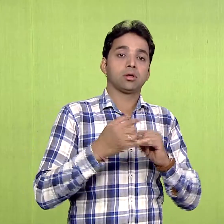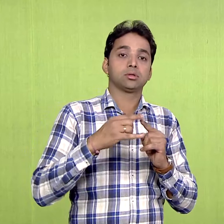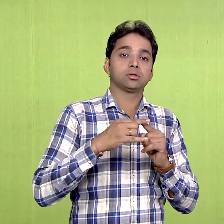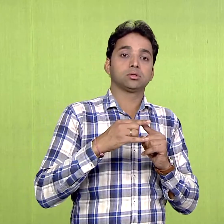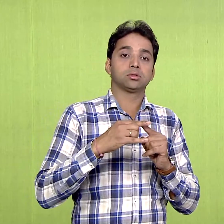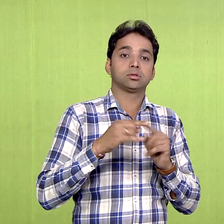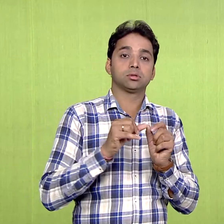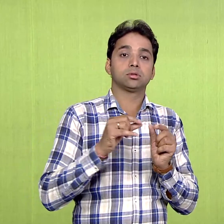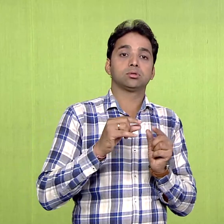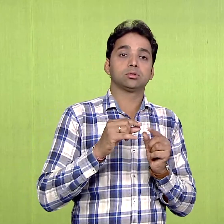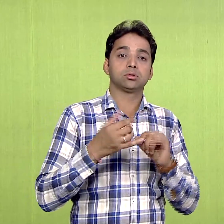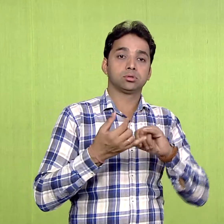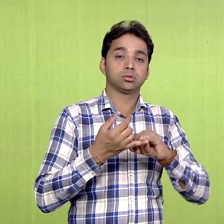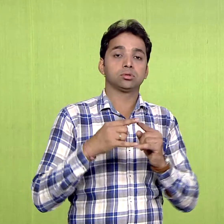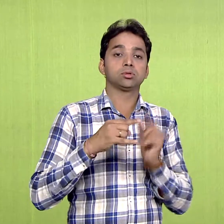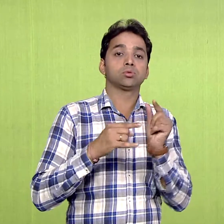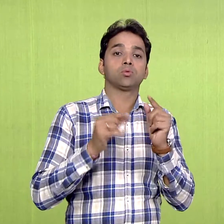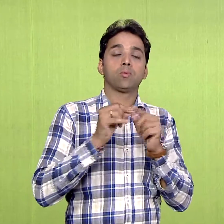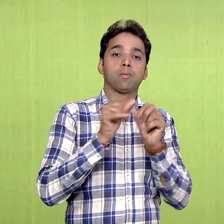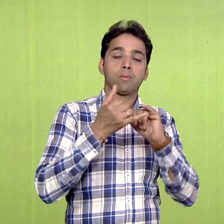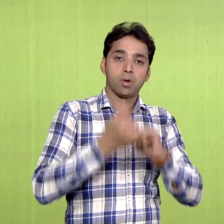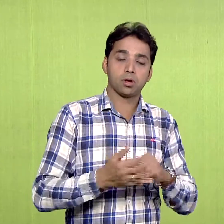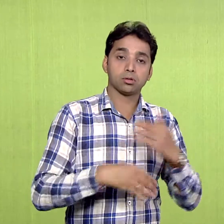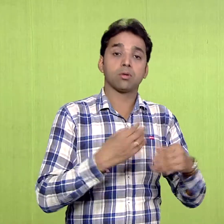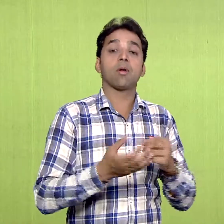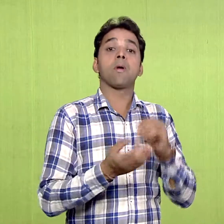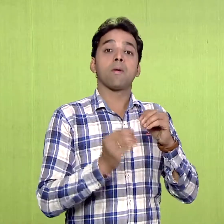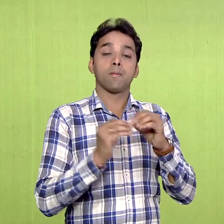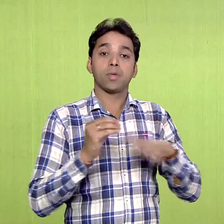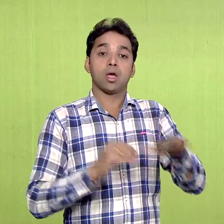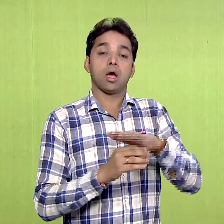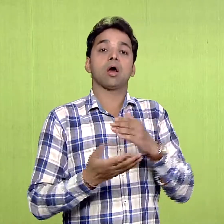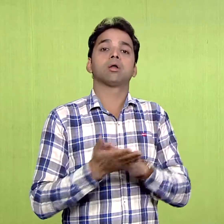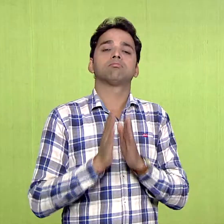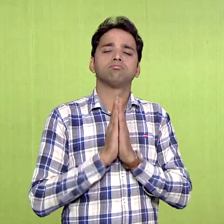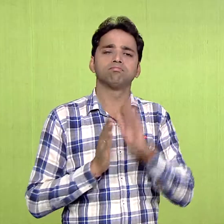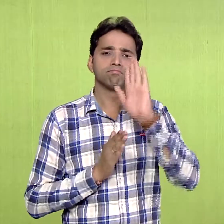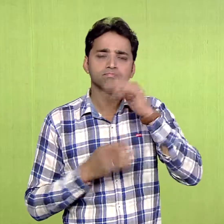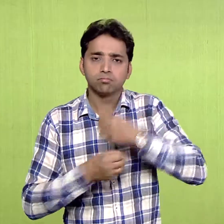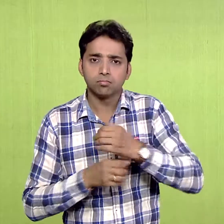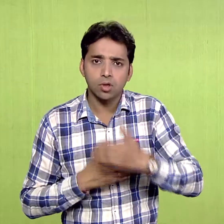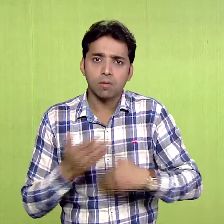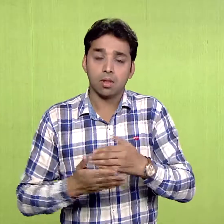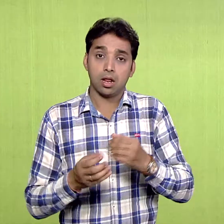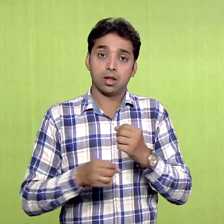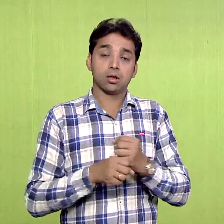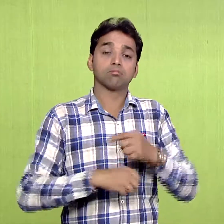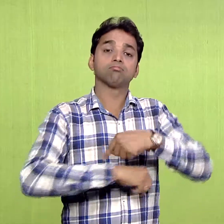chaityas, the first temple building activity started during the Gupta rule.